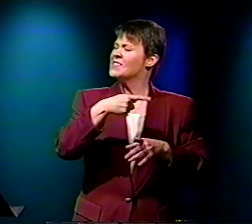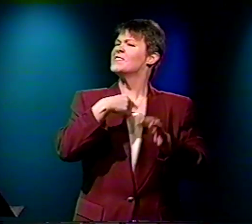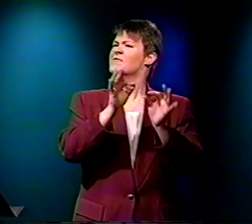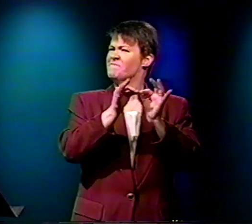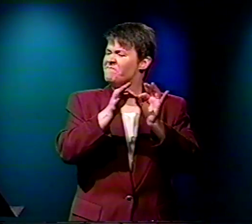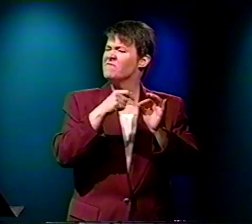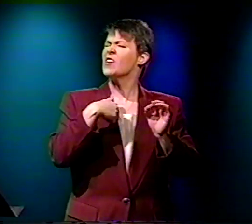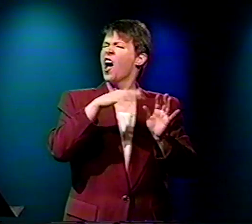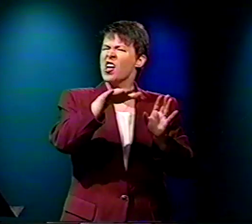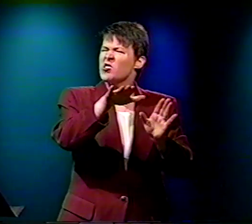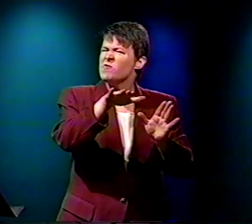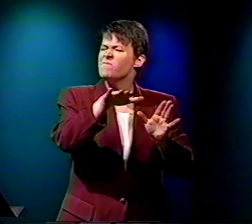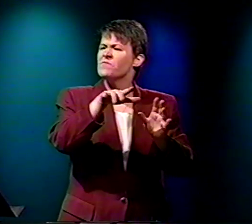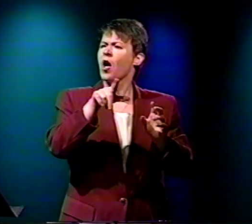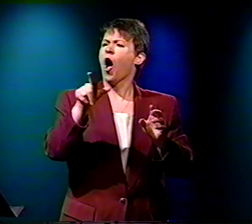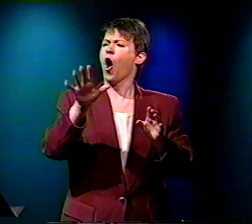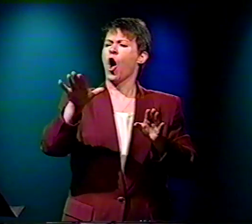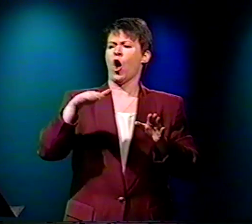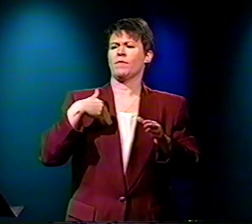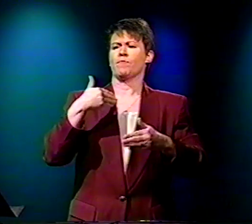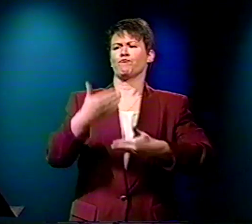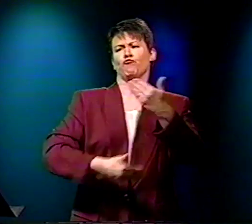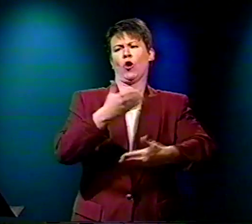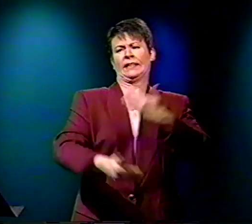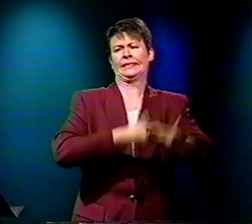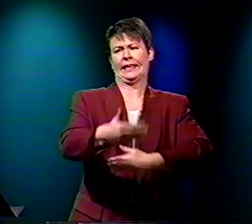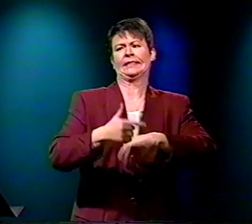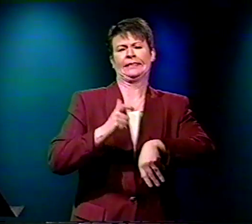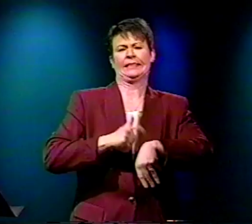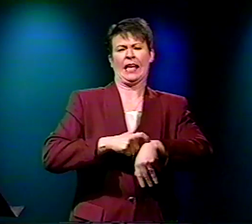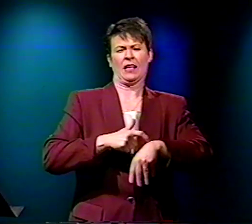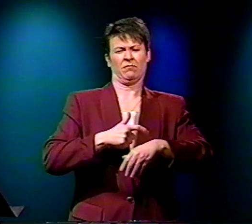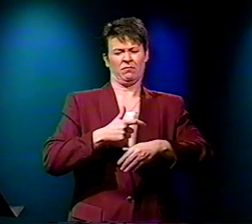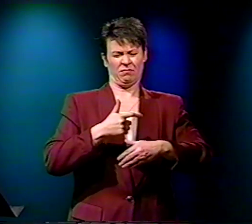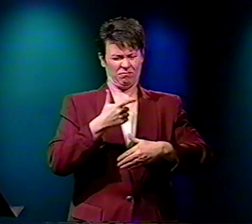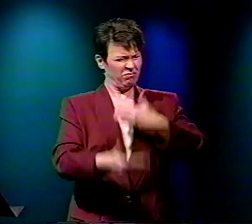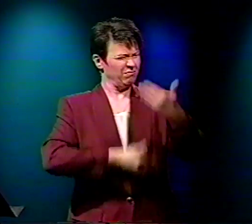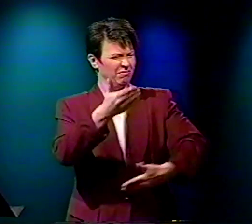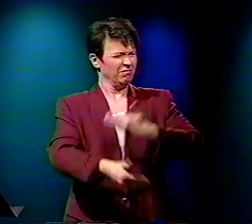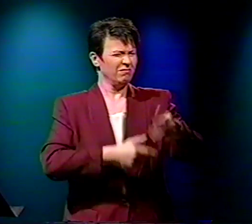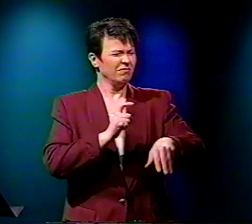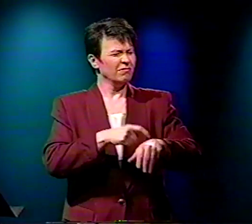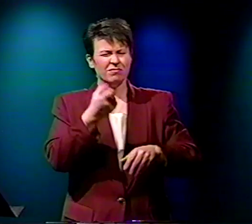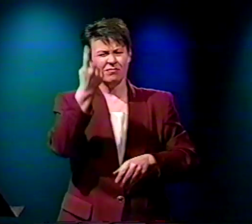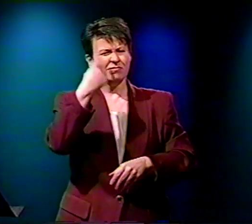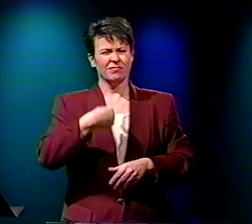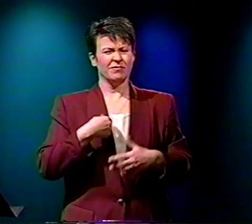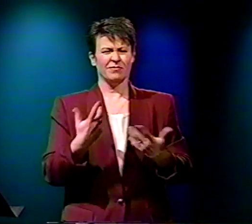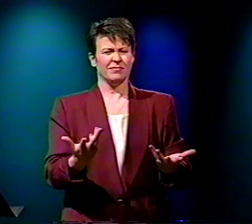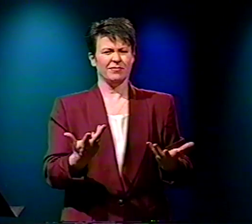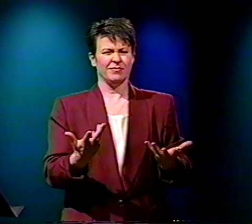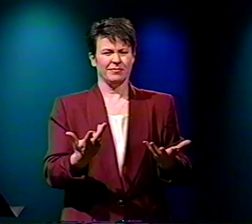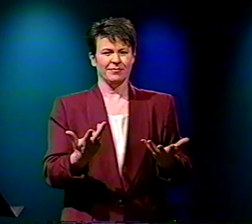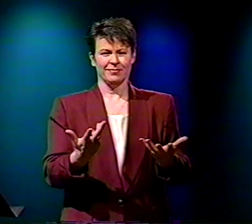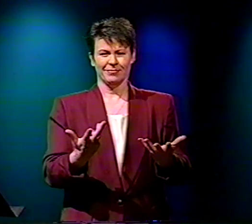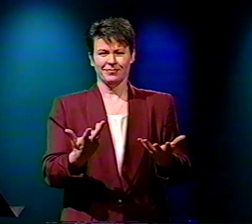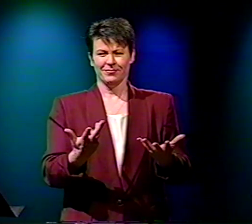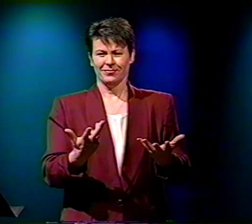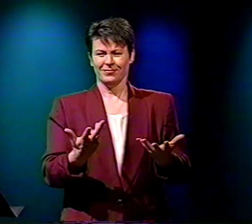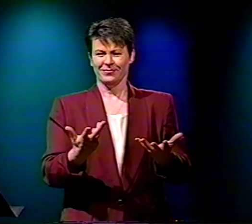came to me and said, well, there was this interpreter and I asked a question as to what was happening, and the interpreter said they were using process time,